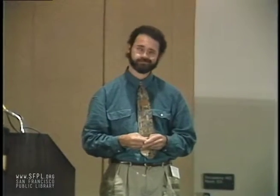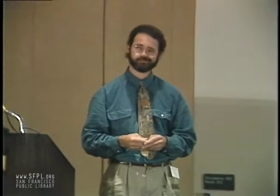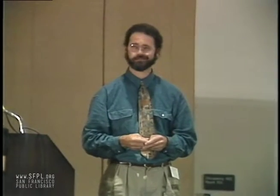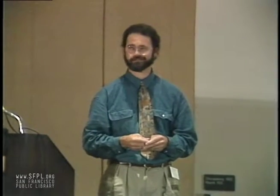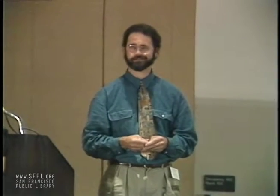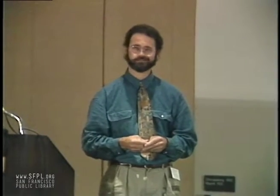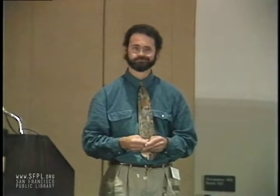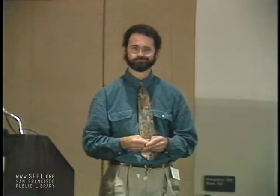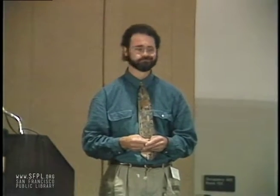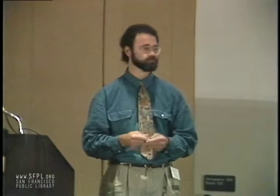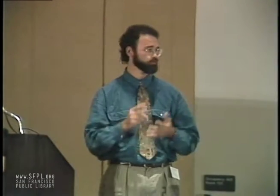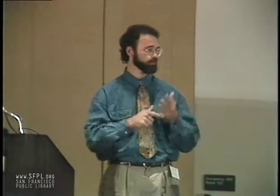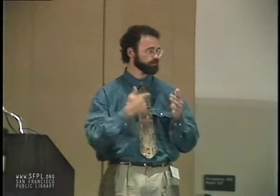subject in 40 minutes?